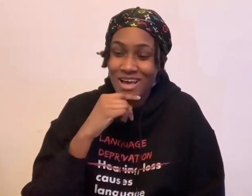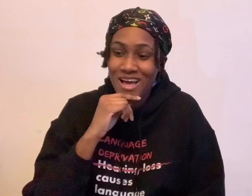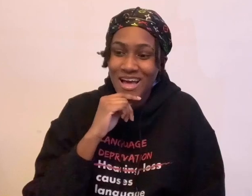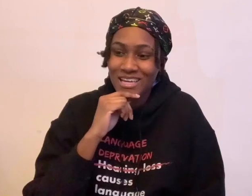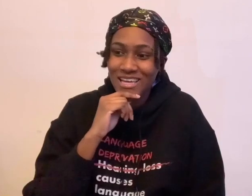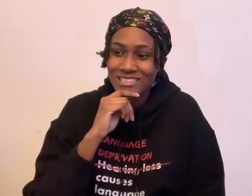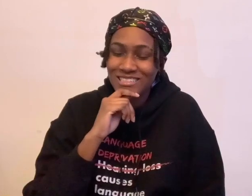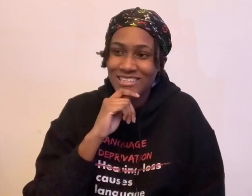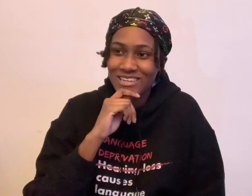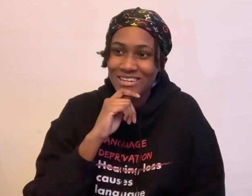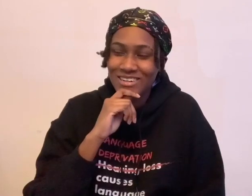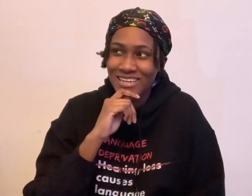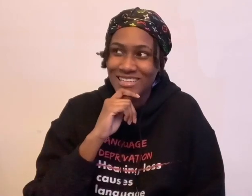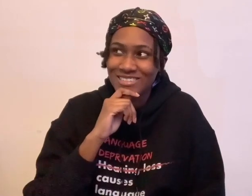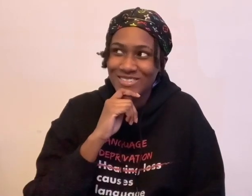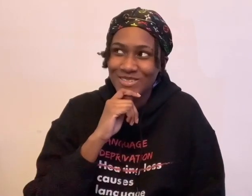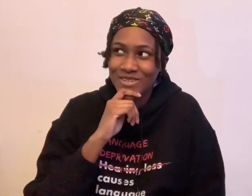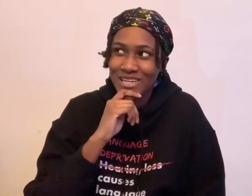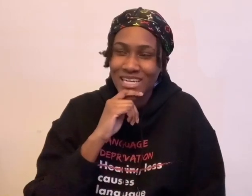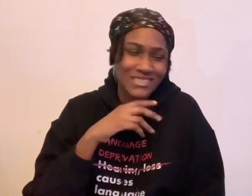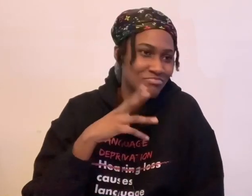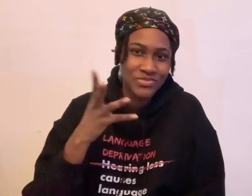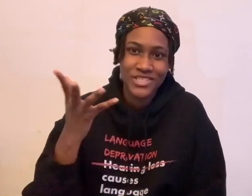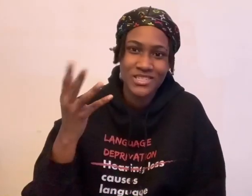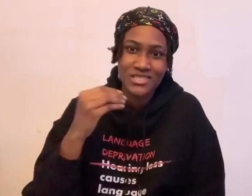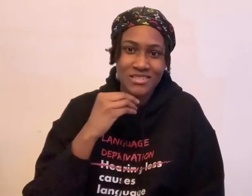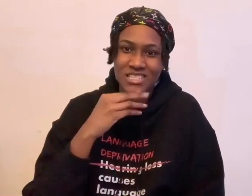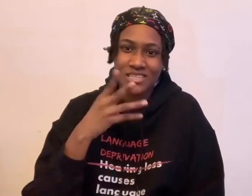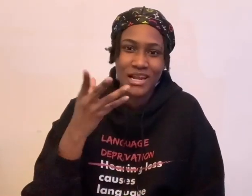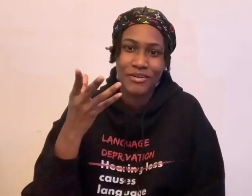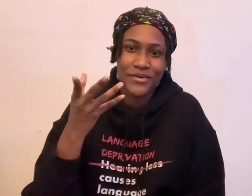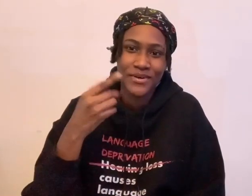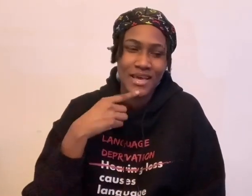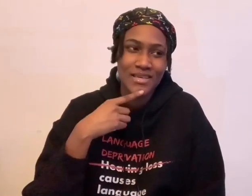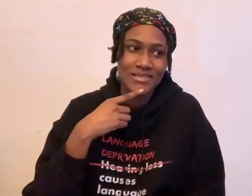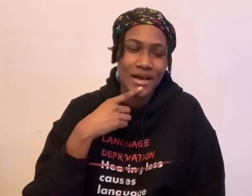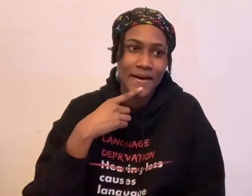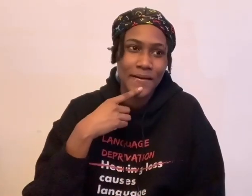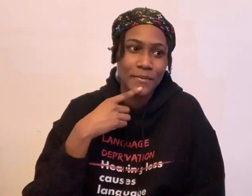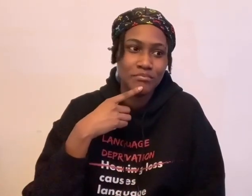I guess, okay, so just a scenario, I guess.